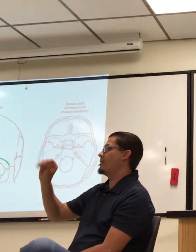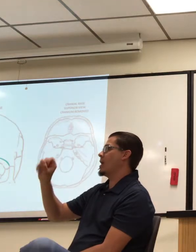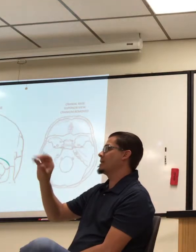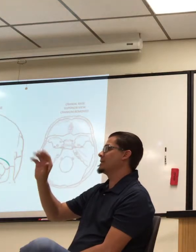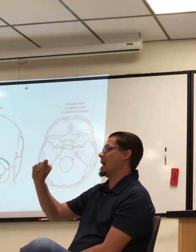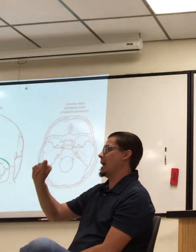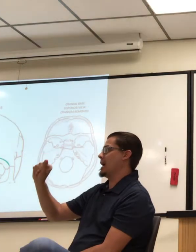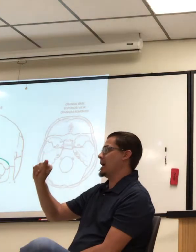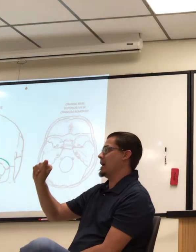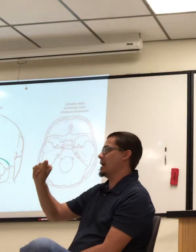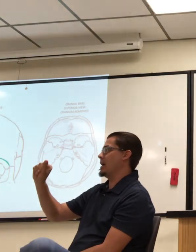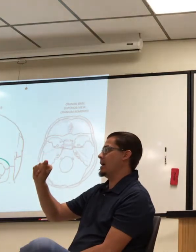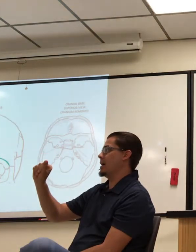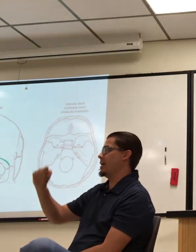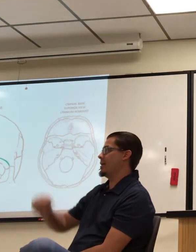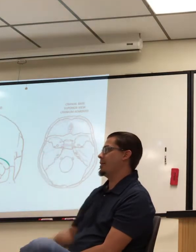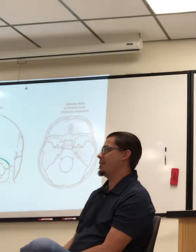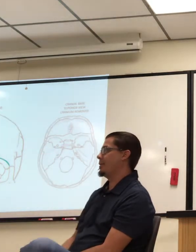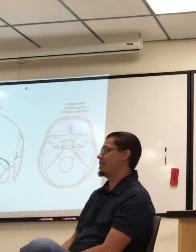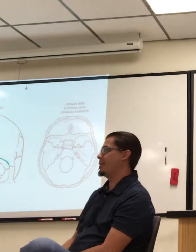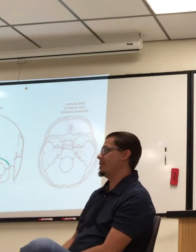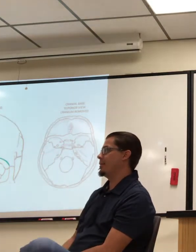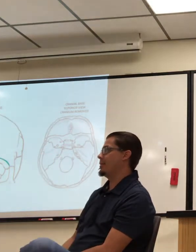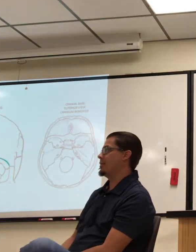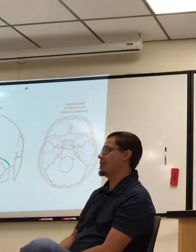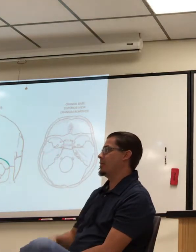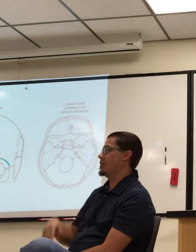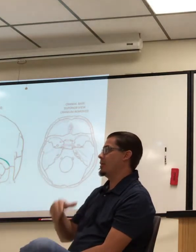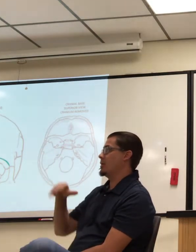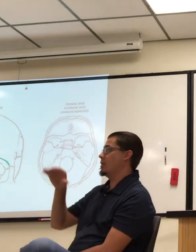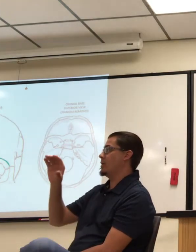why you study the cranial fossa.